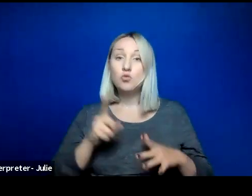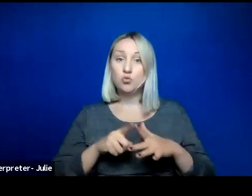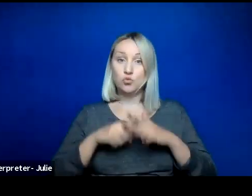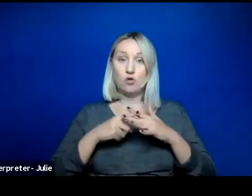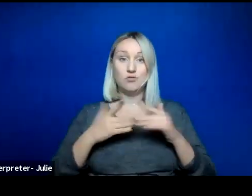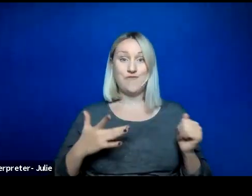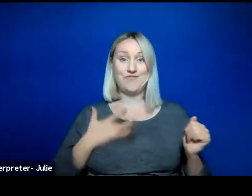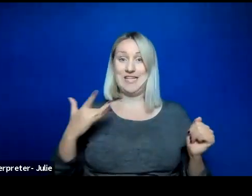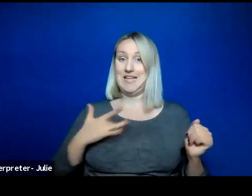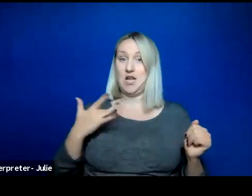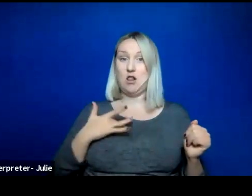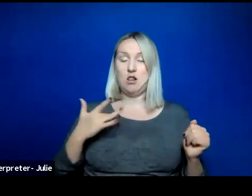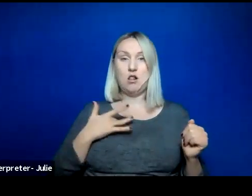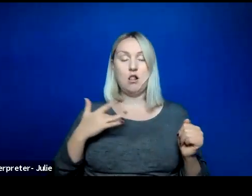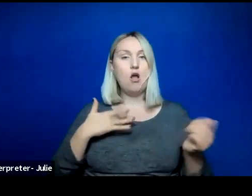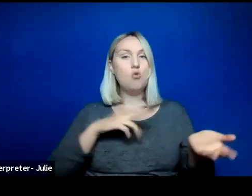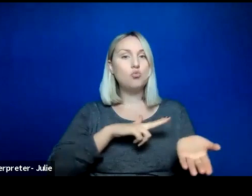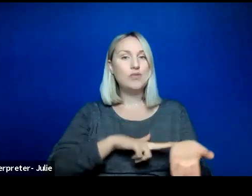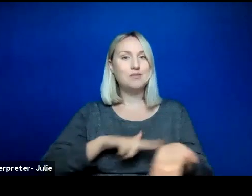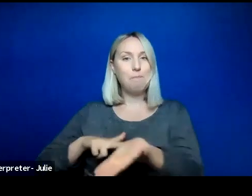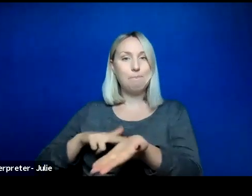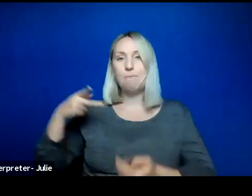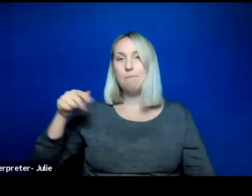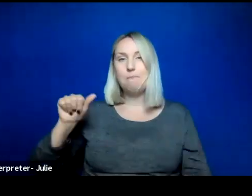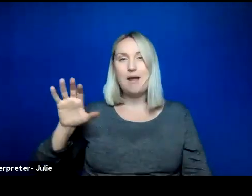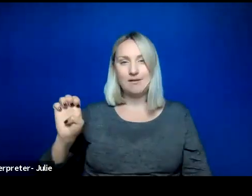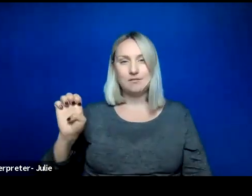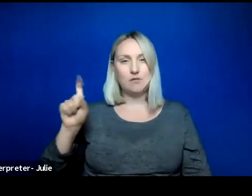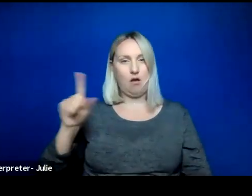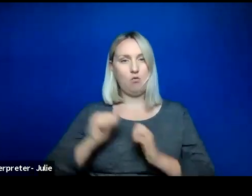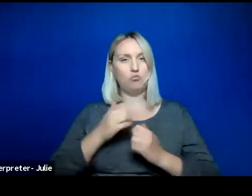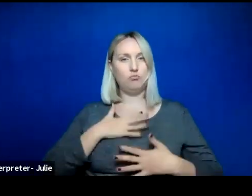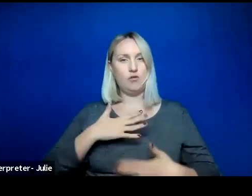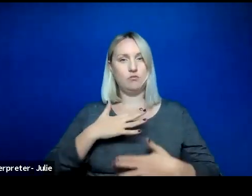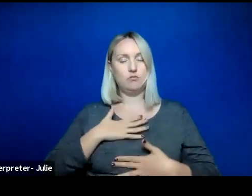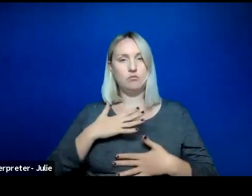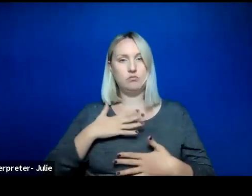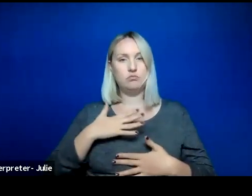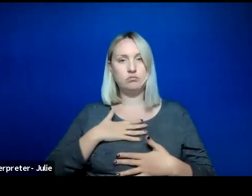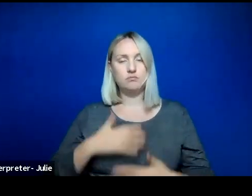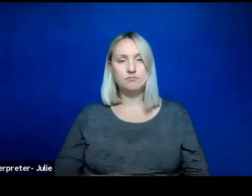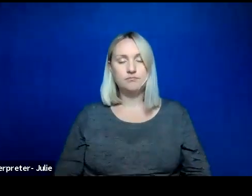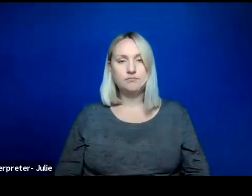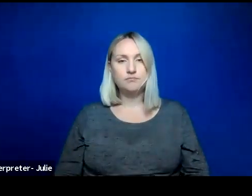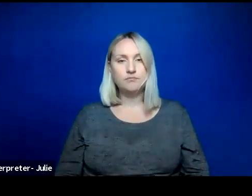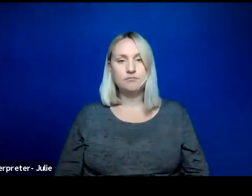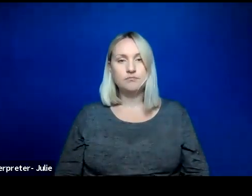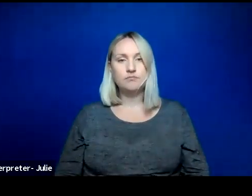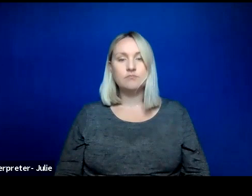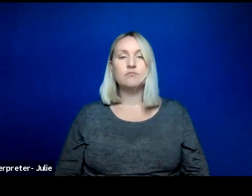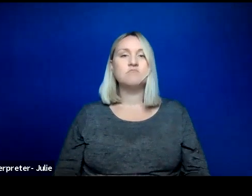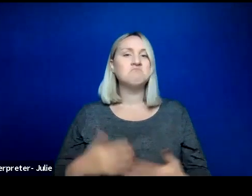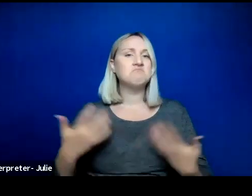feel the rhythm, the pace at which your breath is moving. So without